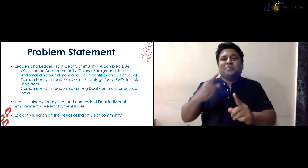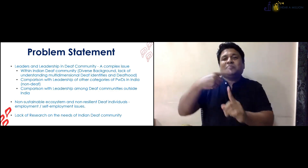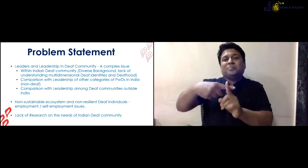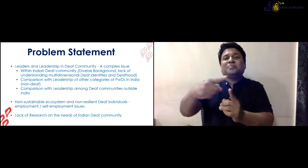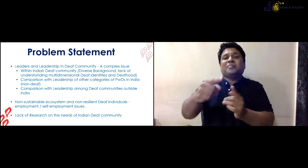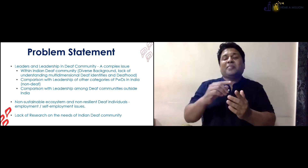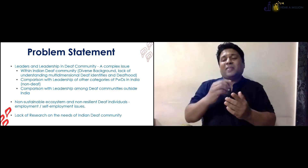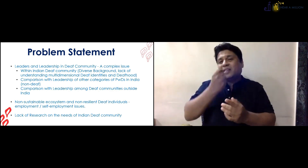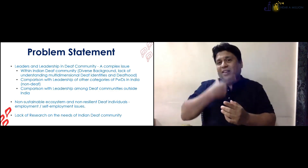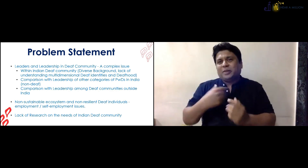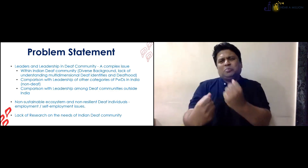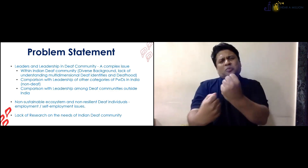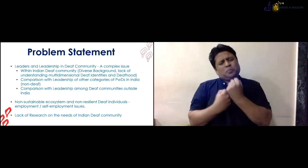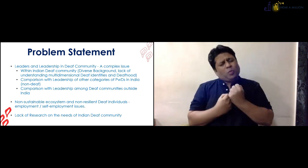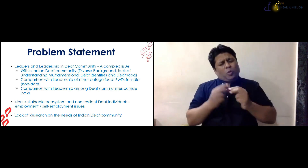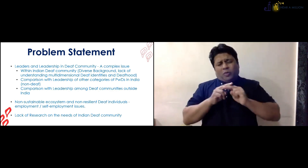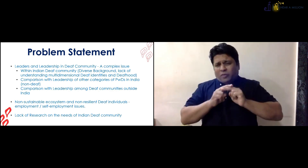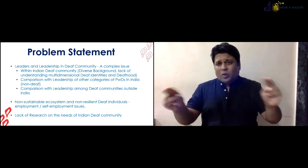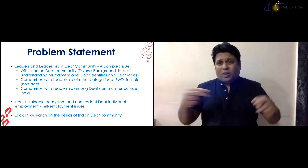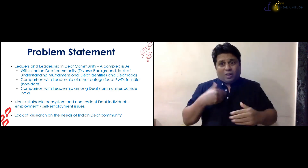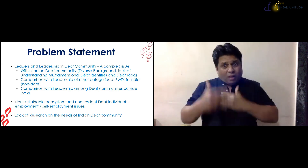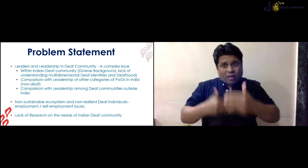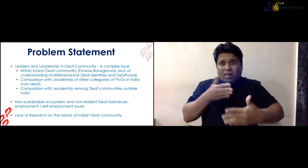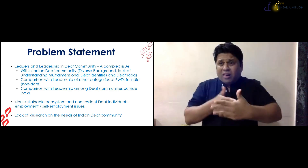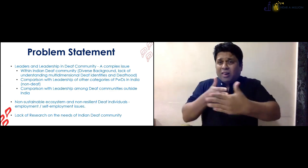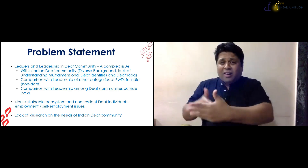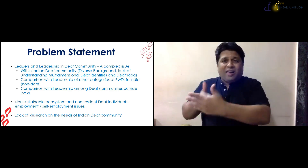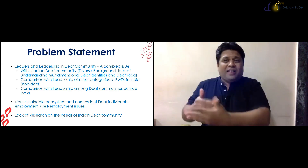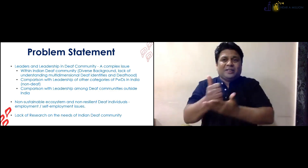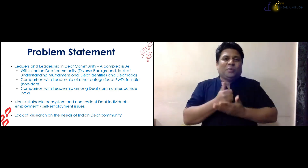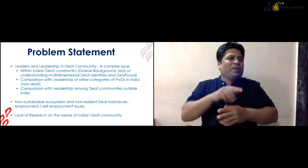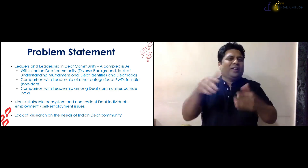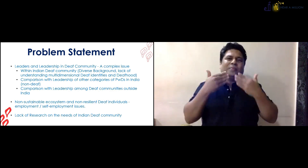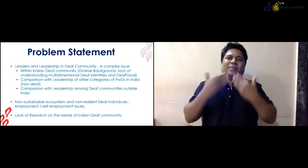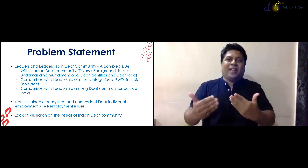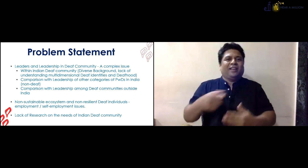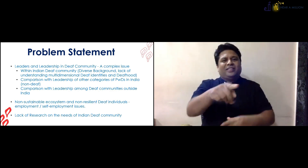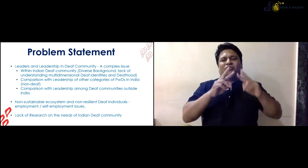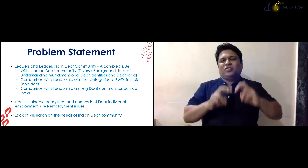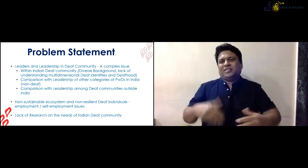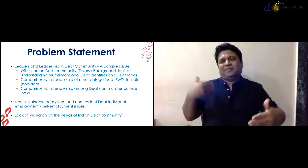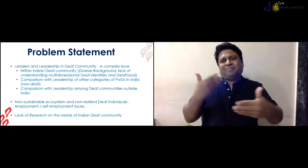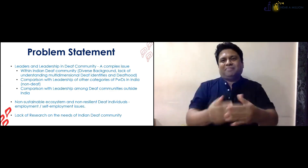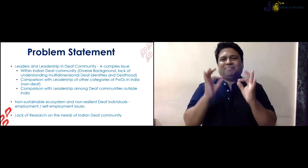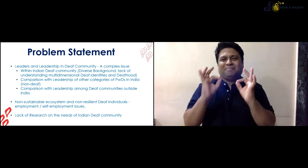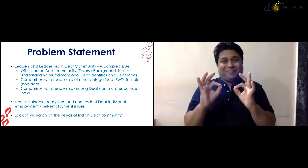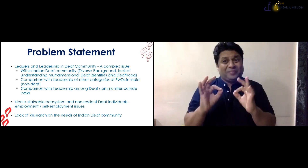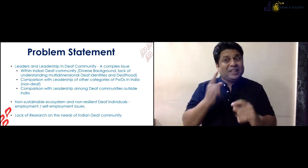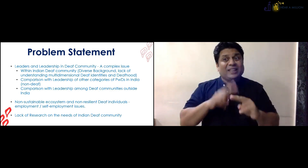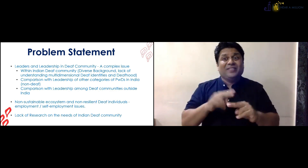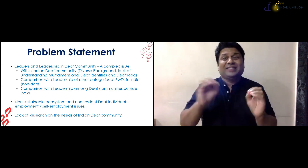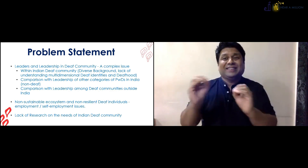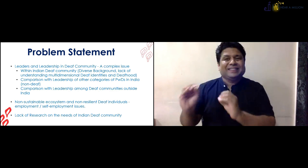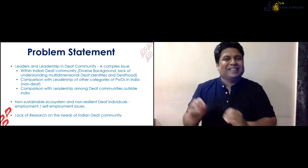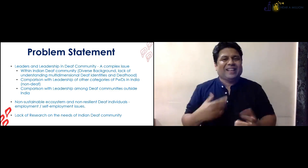I could get in touch with them, and Dr. Alim, for all your support that you've helped me through all the obstacles and challenges.